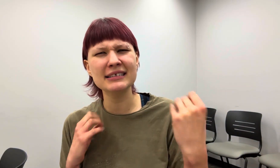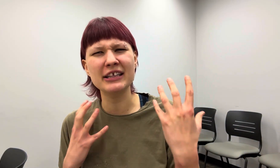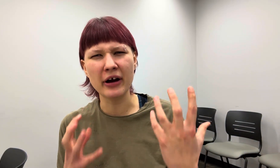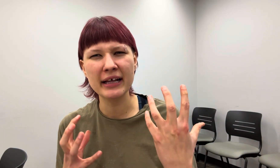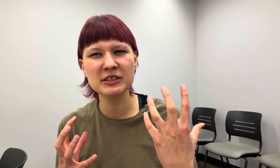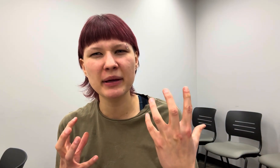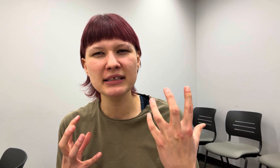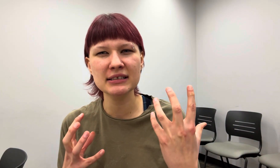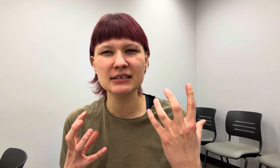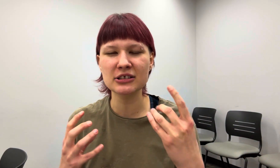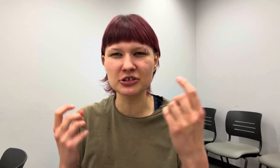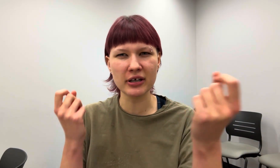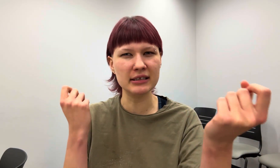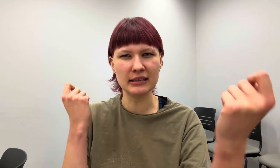their headspace. You're trying to like,